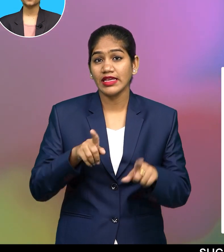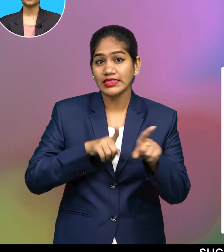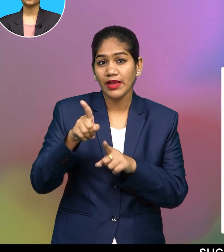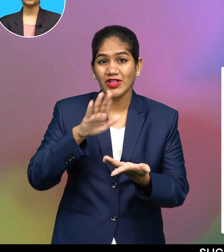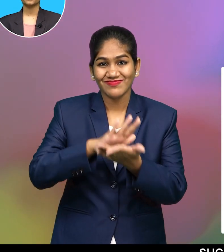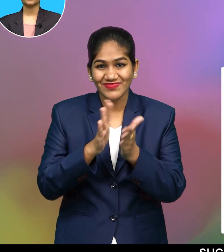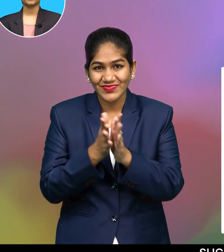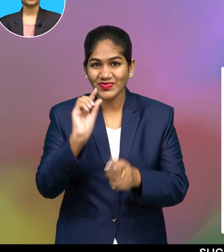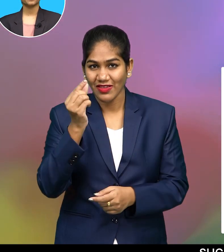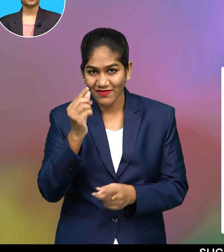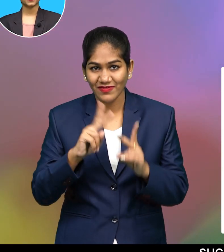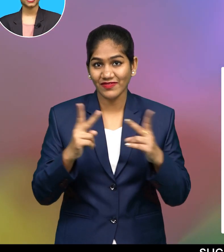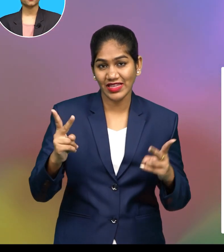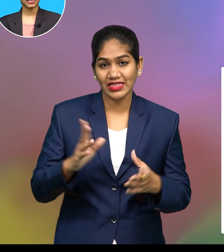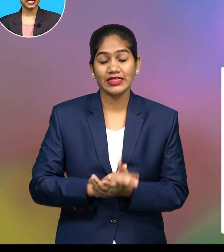wheat,